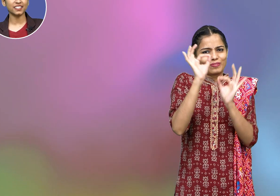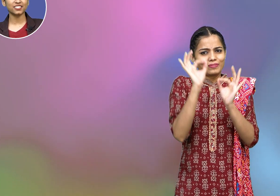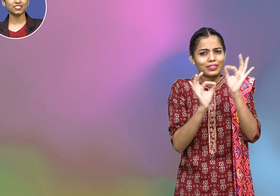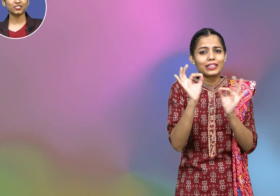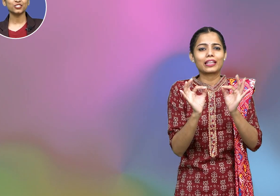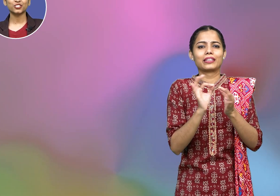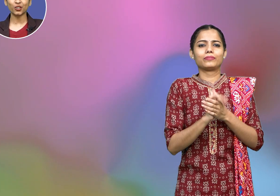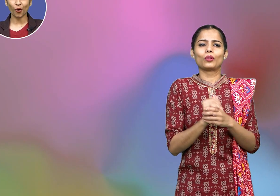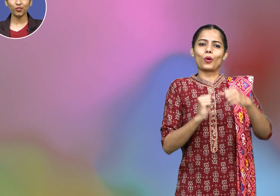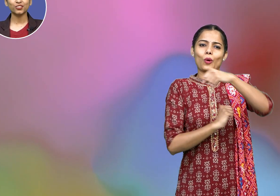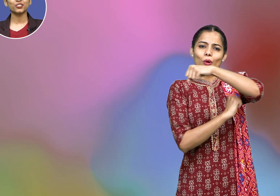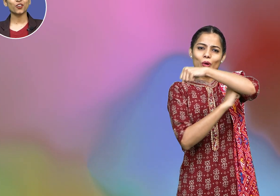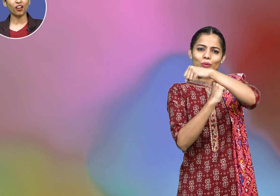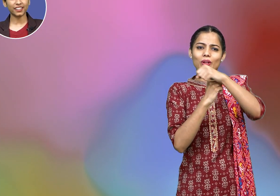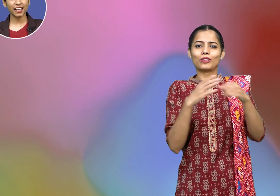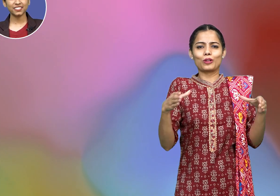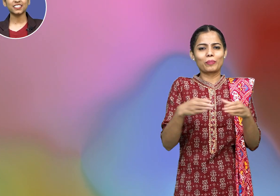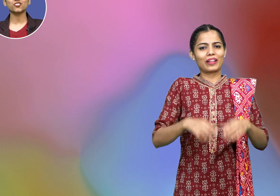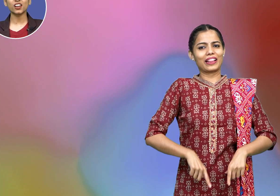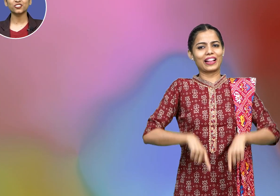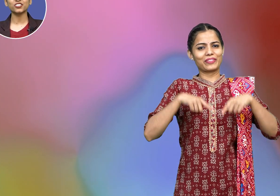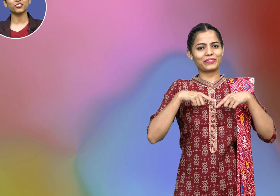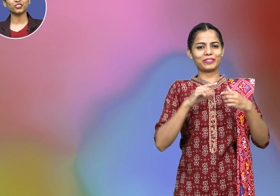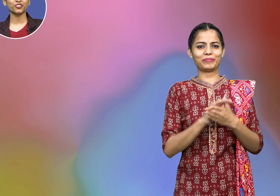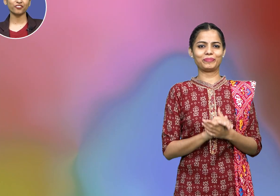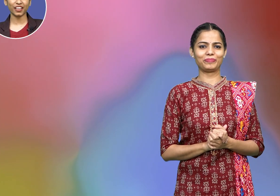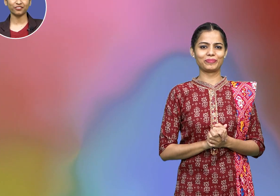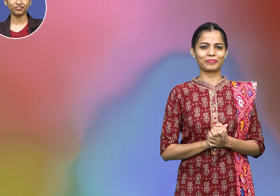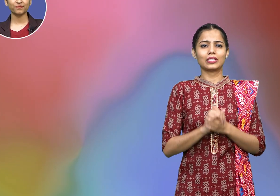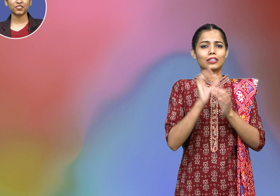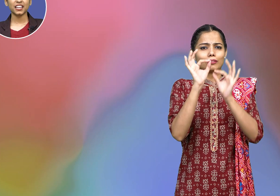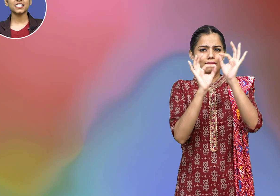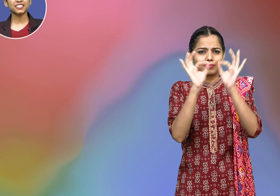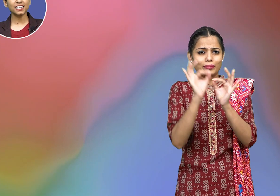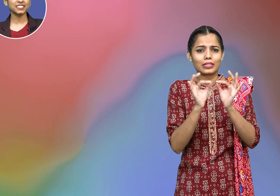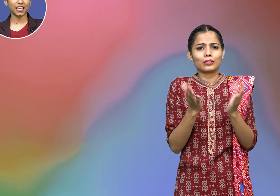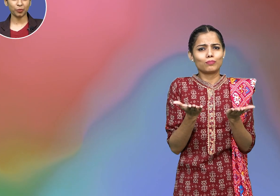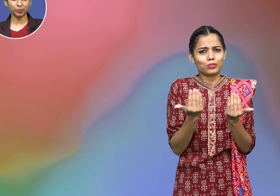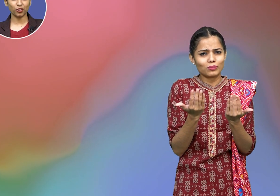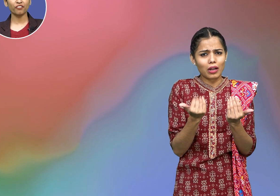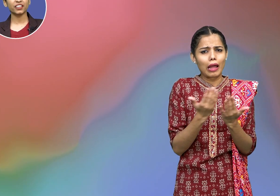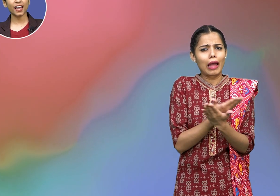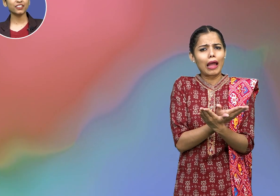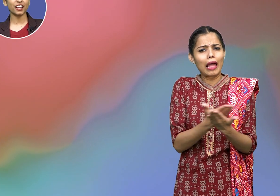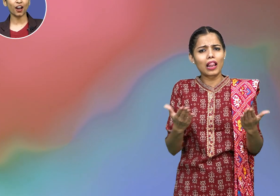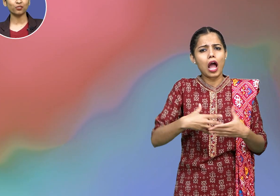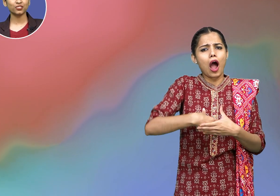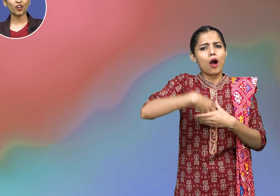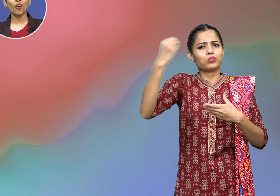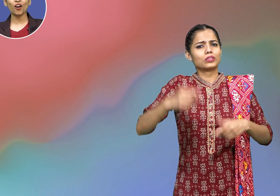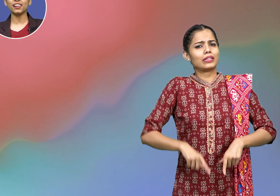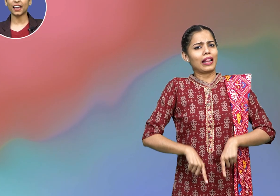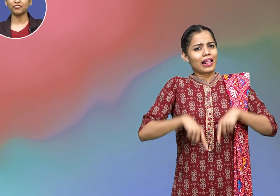of cells, so called as the structural unit of life. A cell is capable of carrying